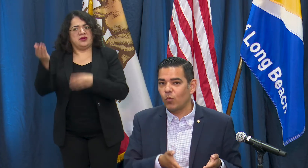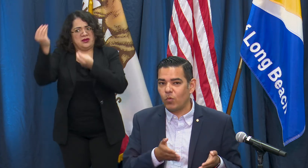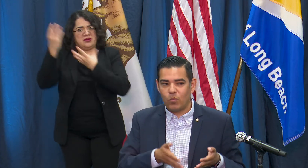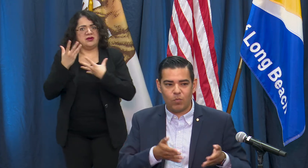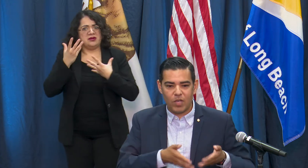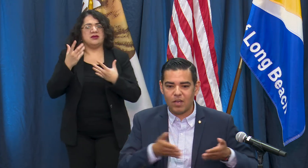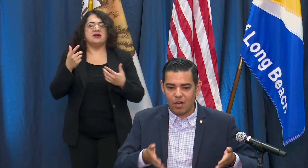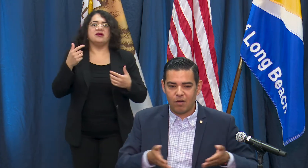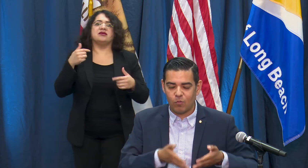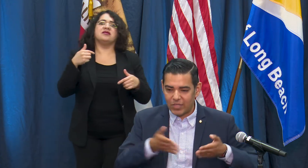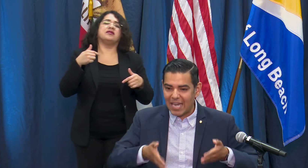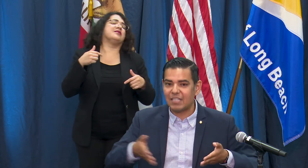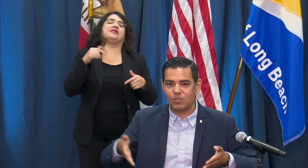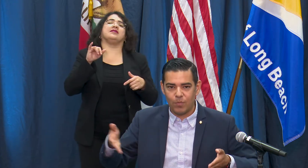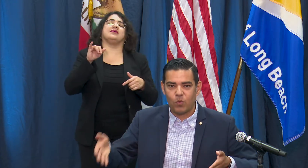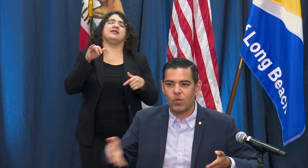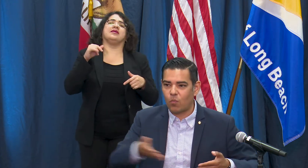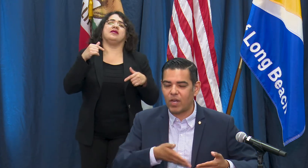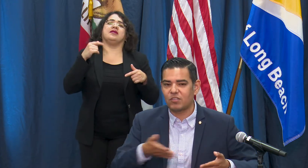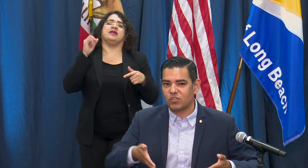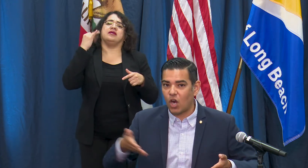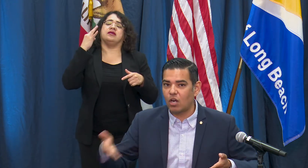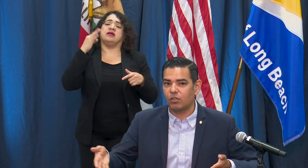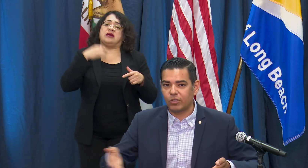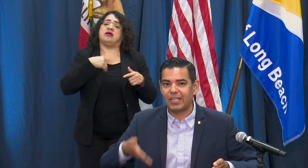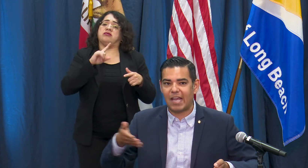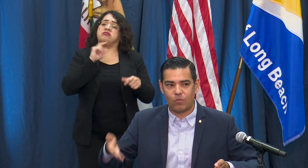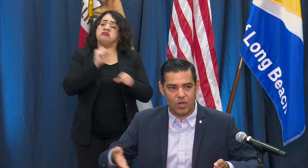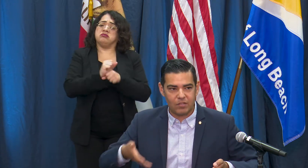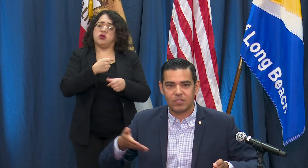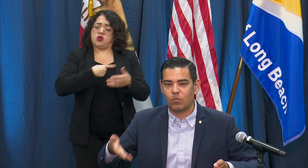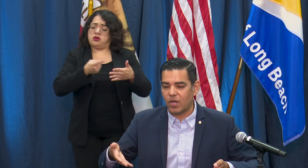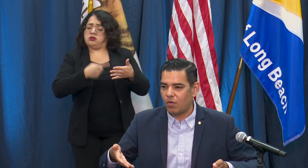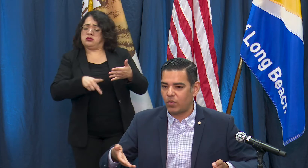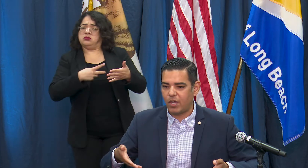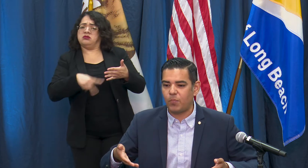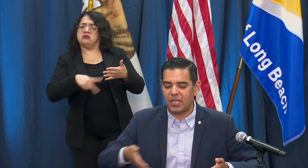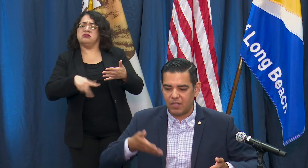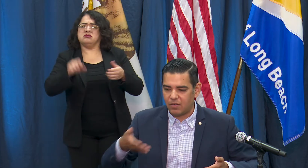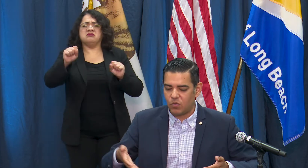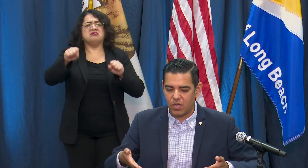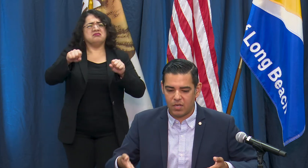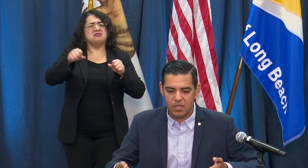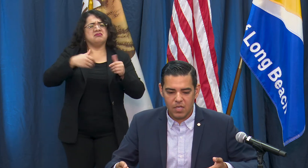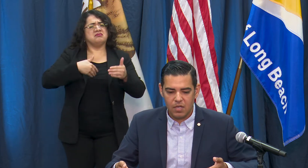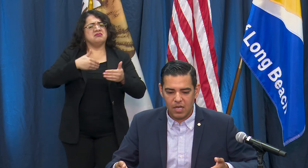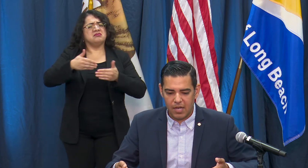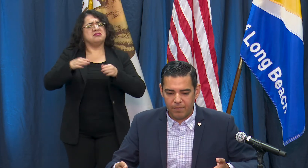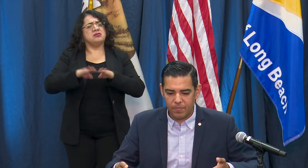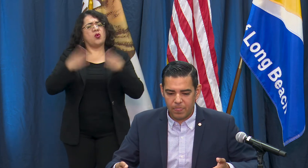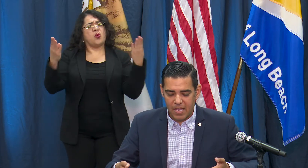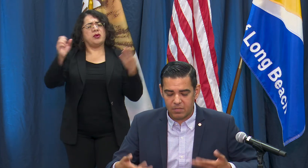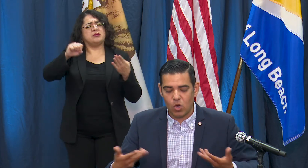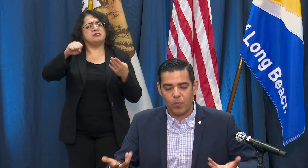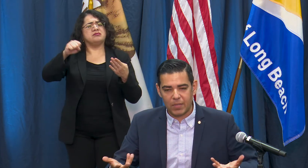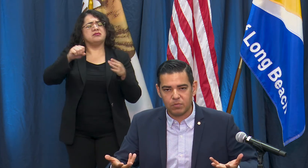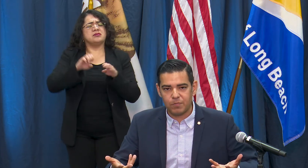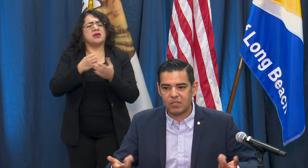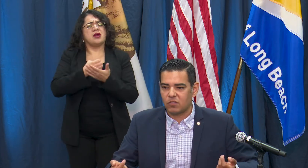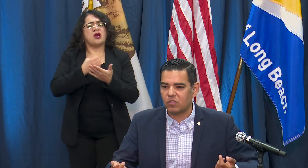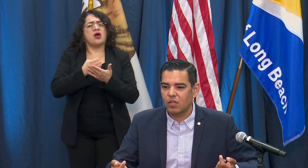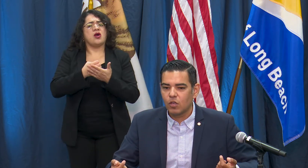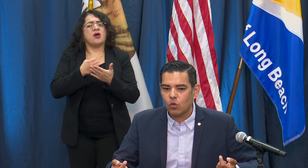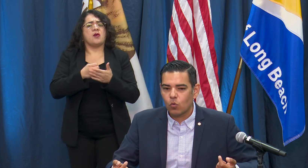before, we are getting to a point where we're going to start looking at some reopening and some opening up